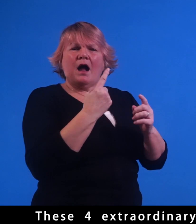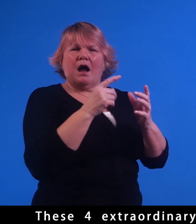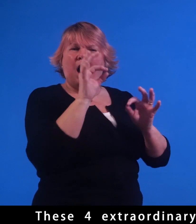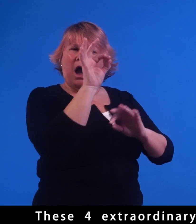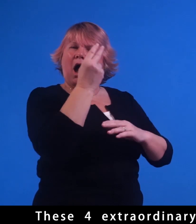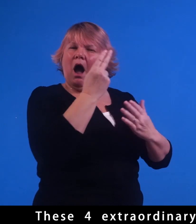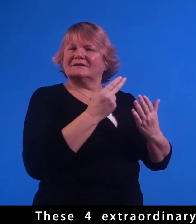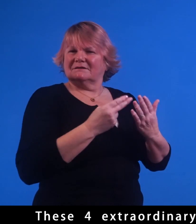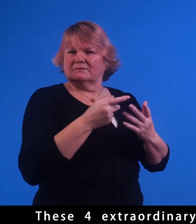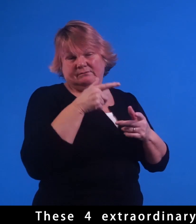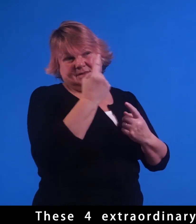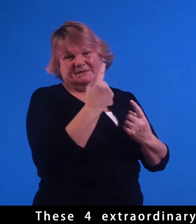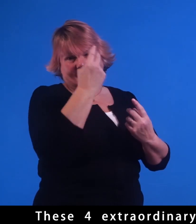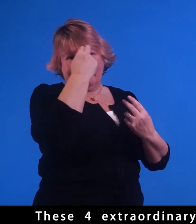Joseph Ebsworth.